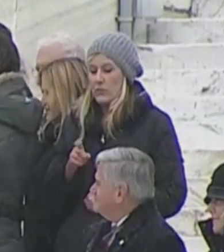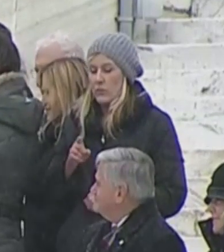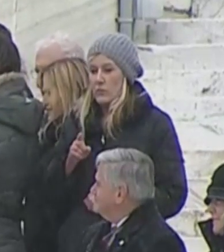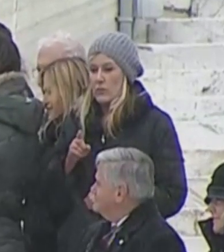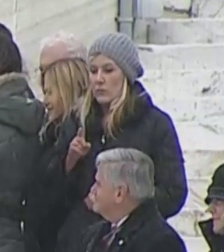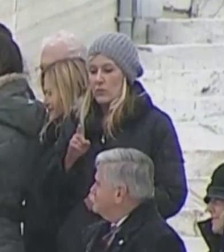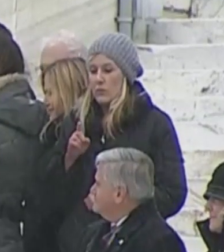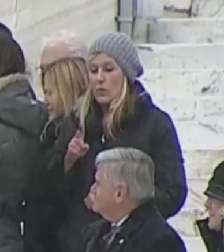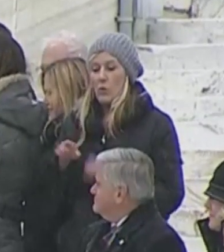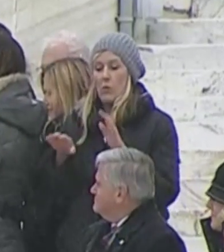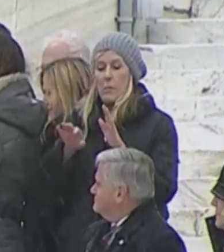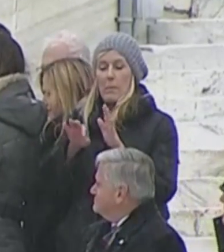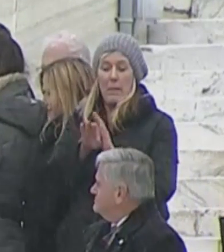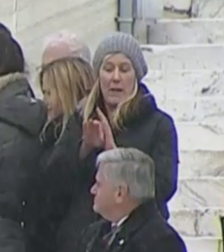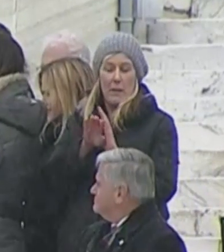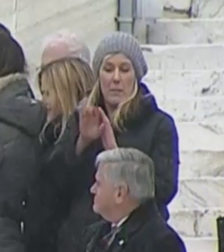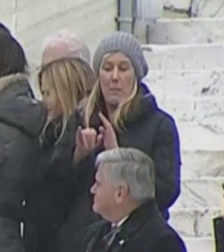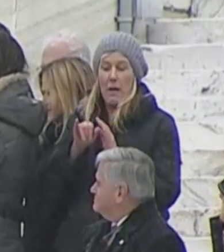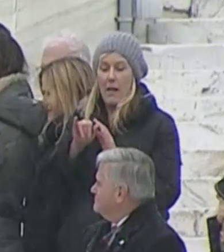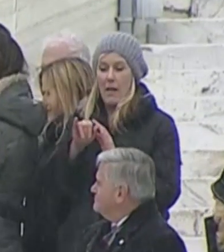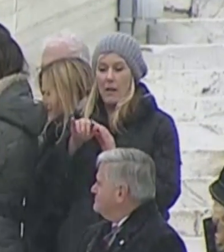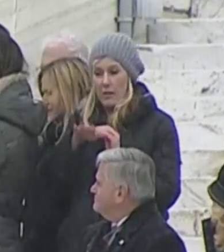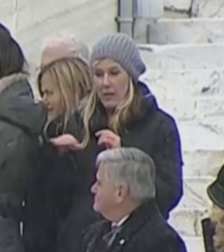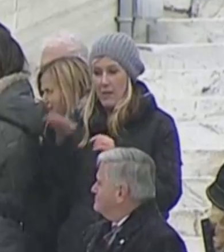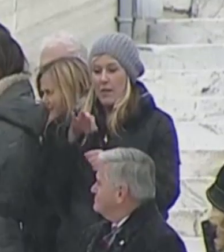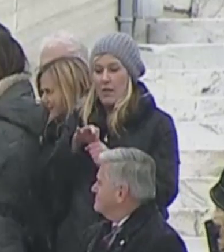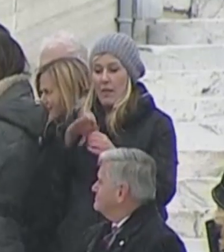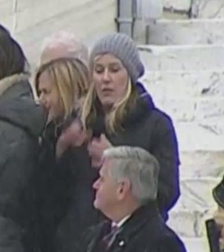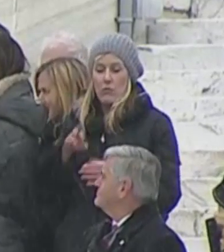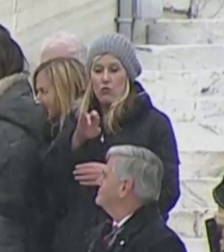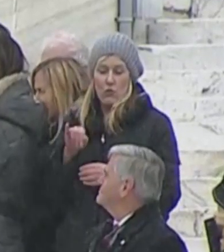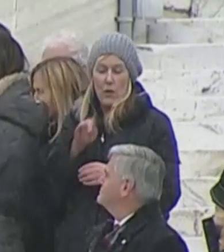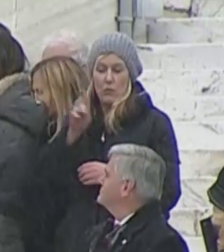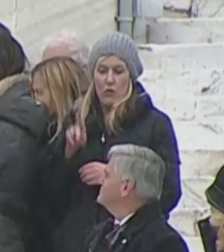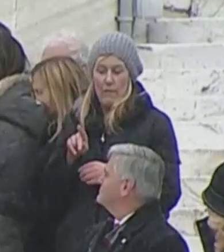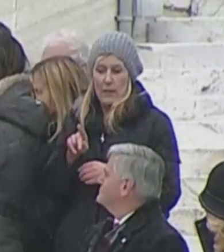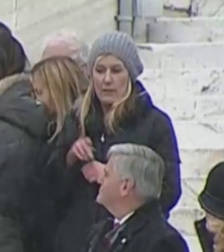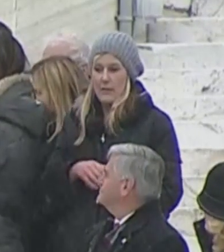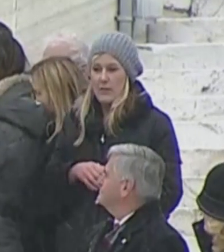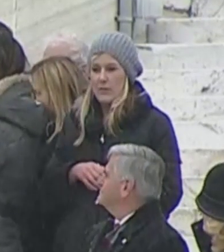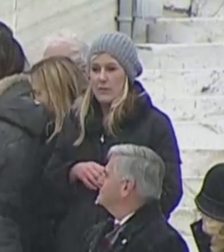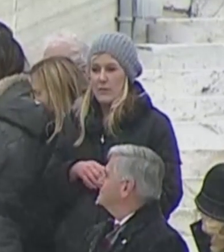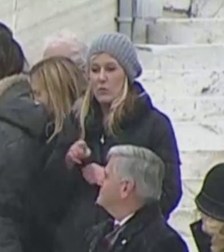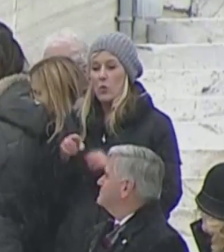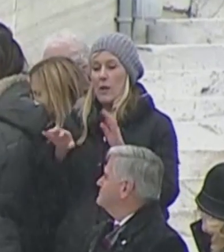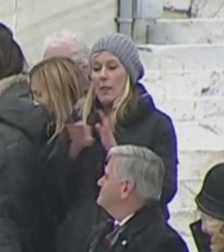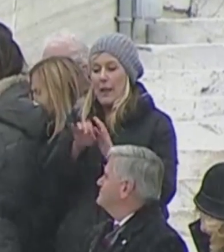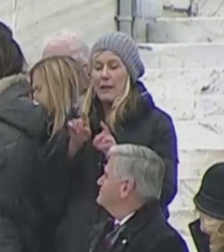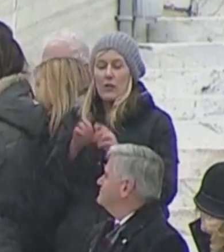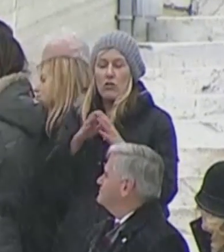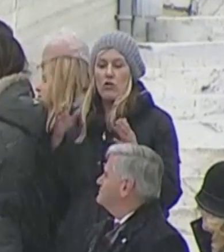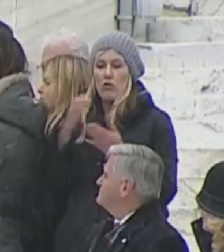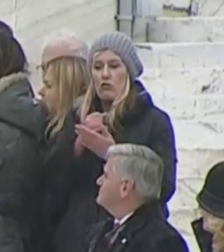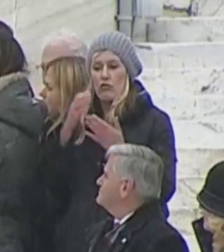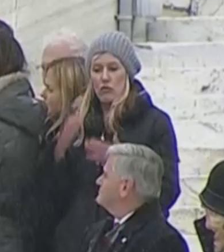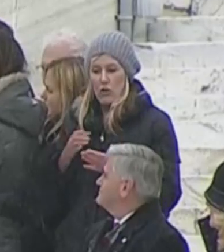You being by the free vote of the electors of this state of Rhode Island and Providence Plantations, elected unto the place of General Treasurer,